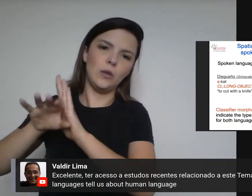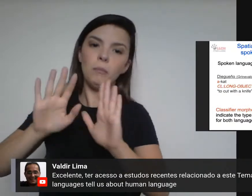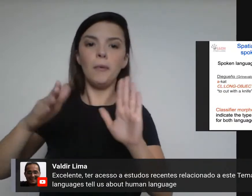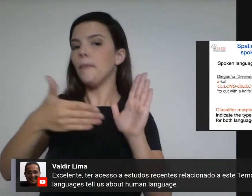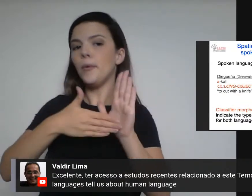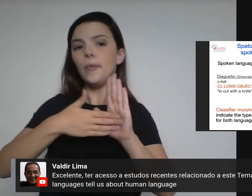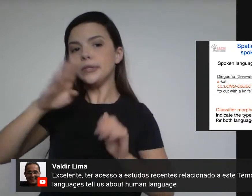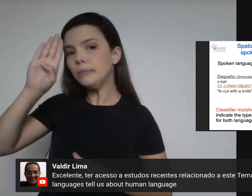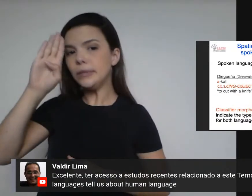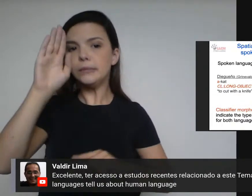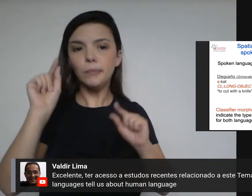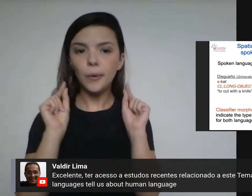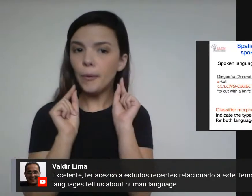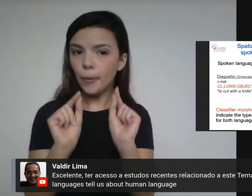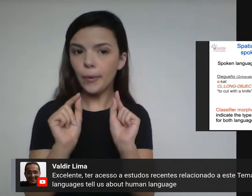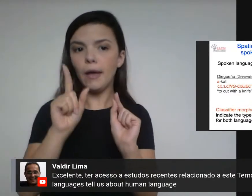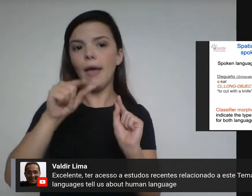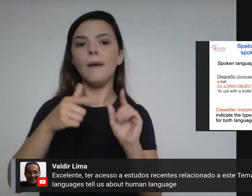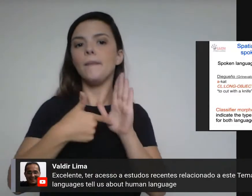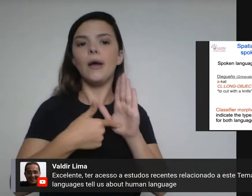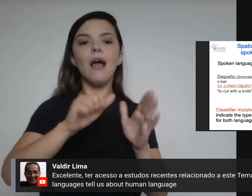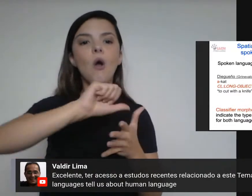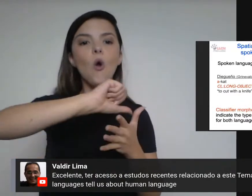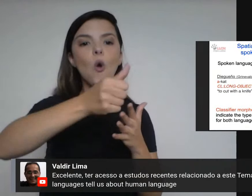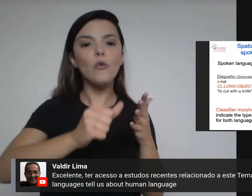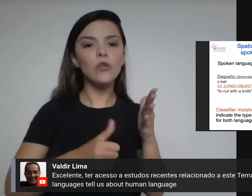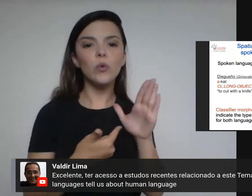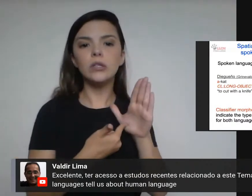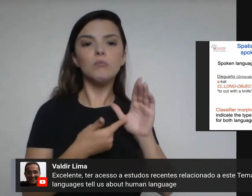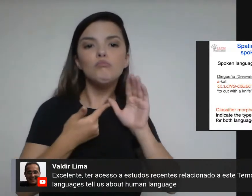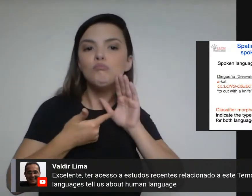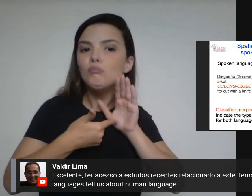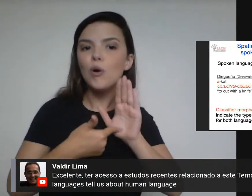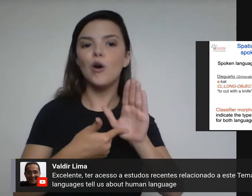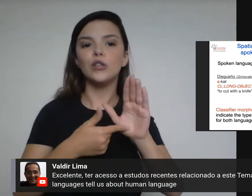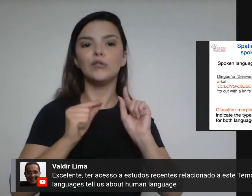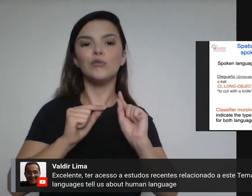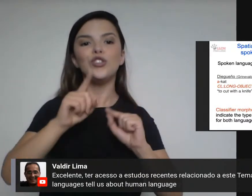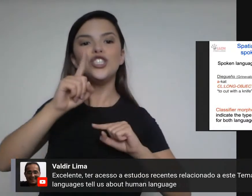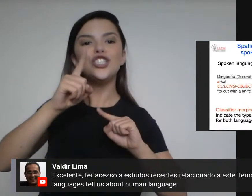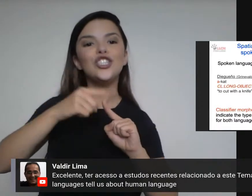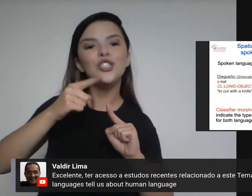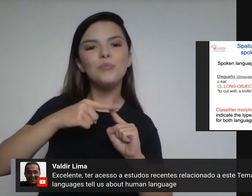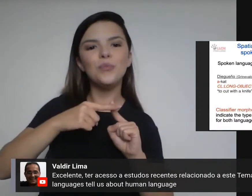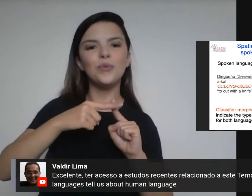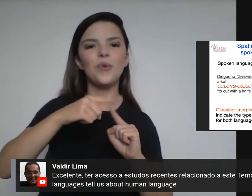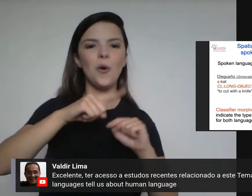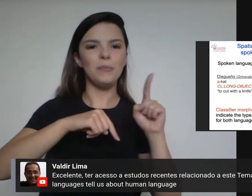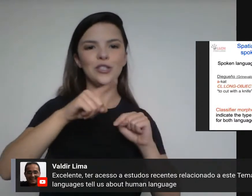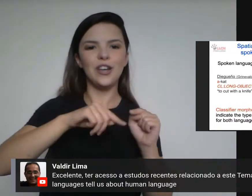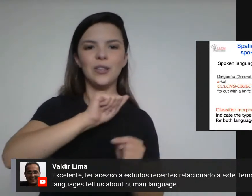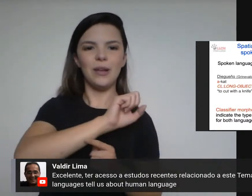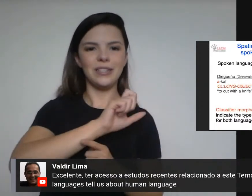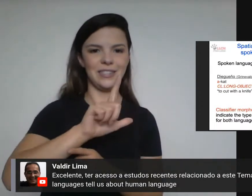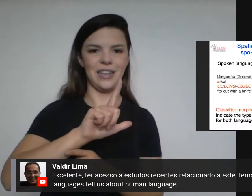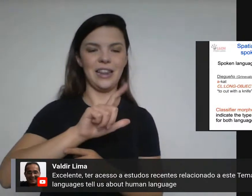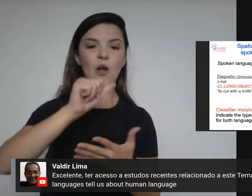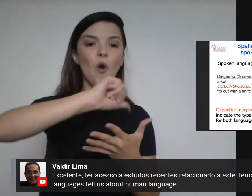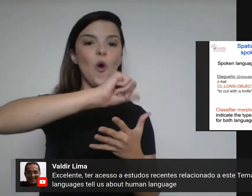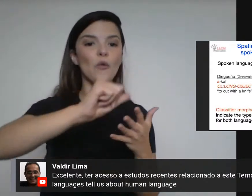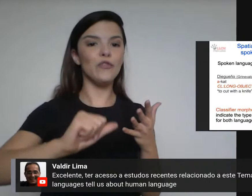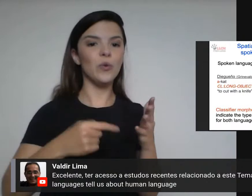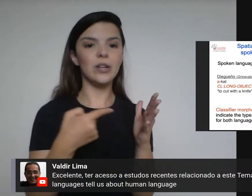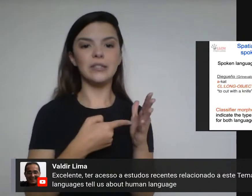convey here is that the hand shape is indicating the type of object in ASL, and that it's